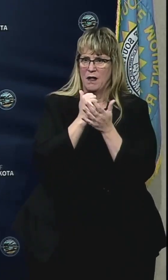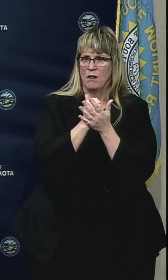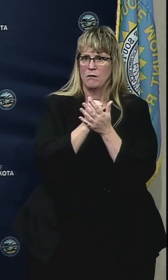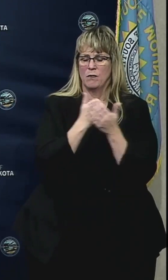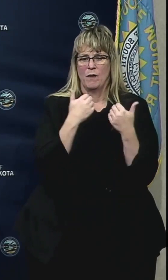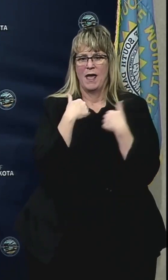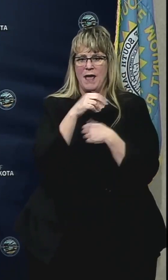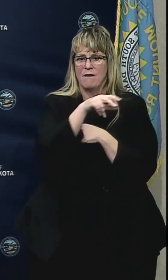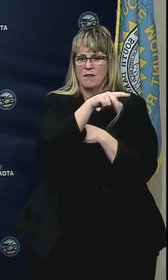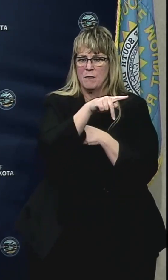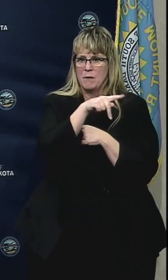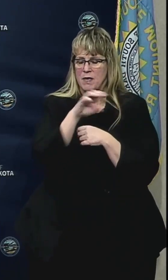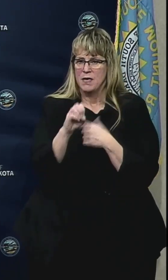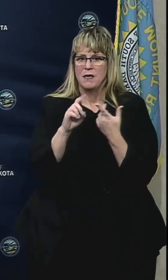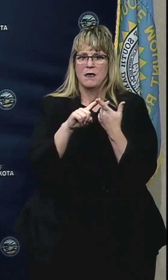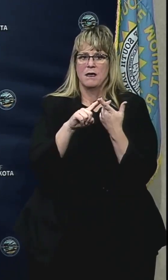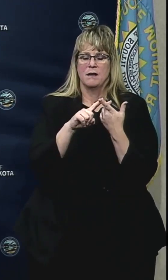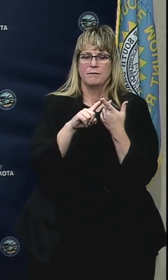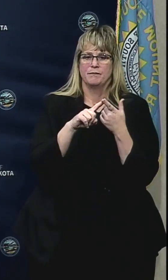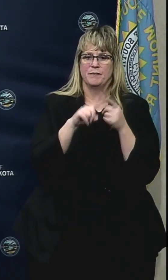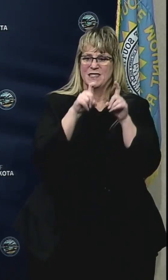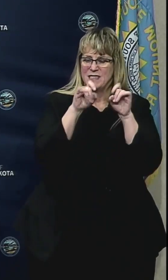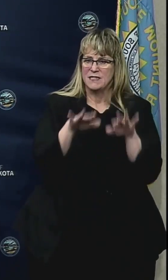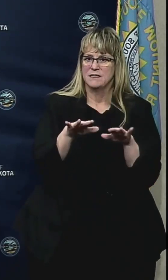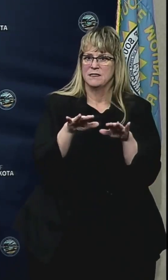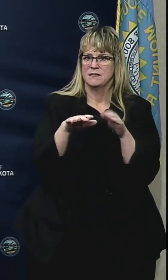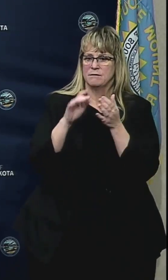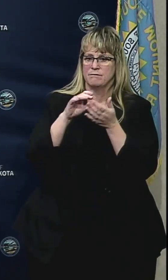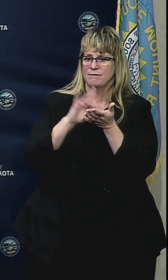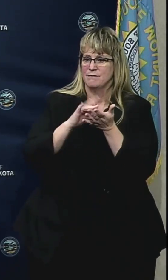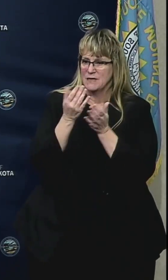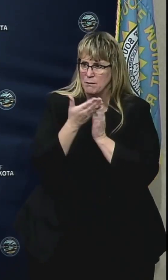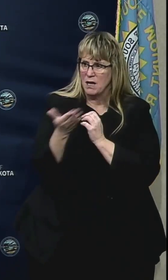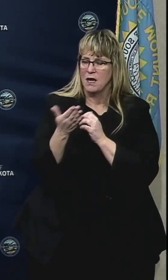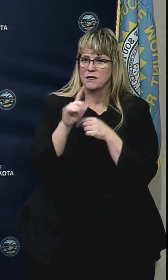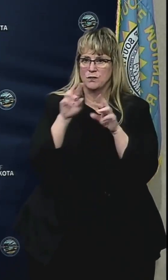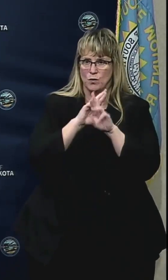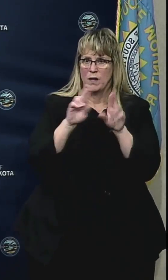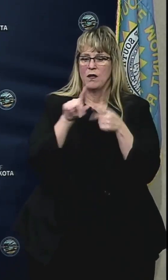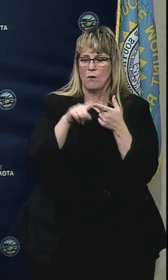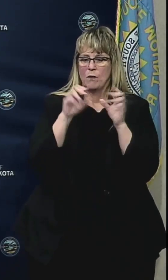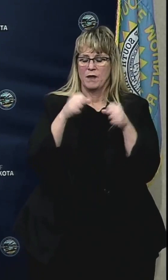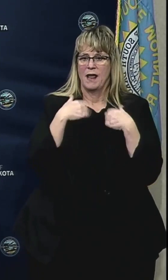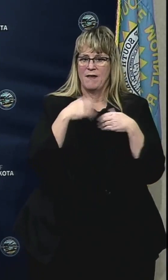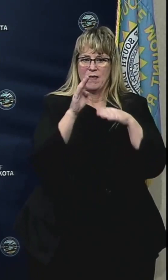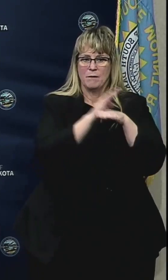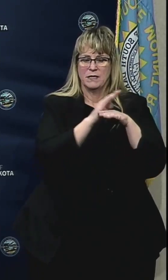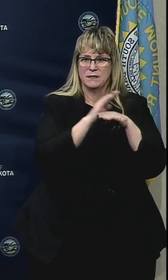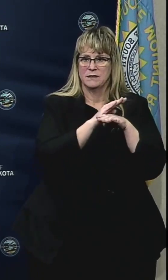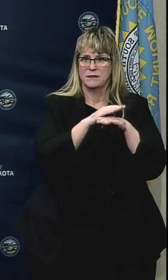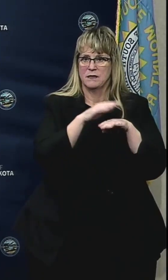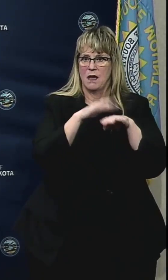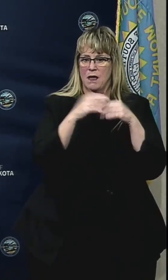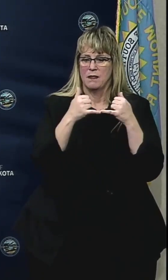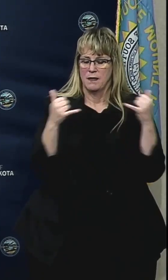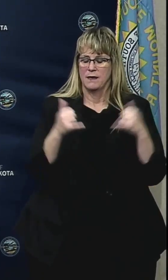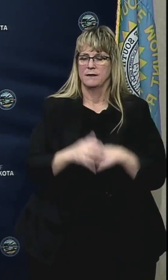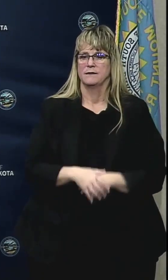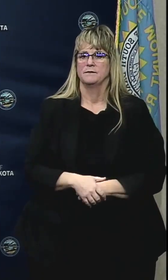the PPE, and the employees ready to go when we can bring that plant back online.